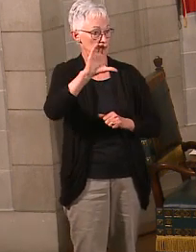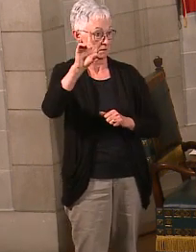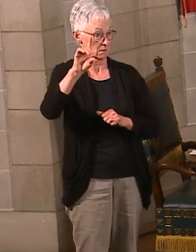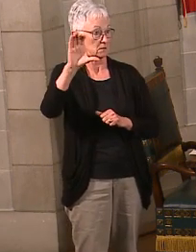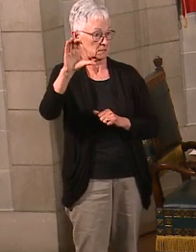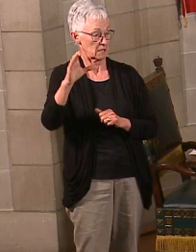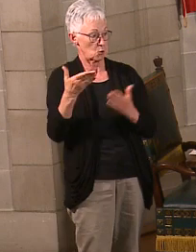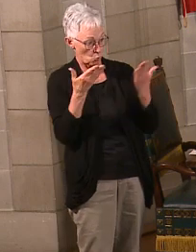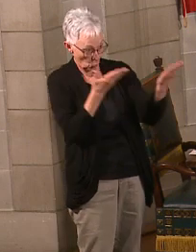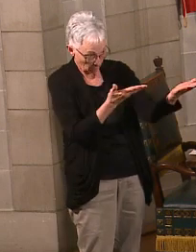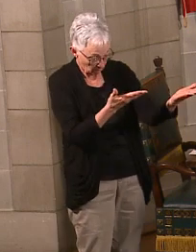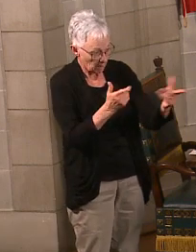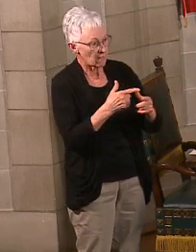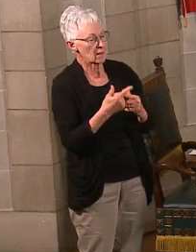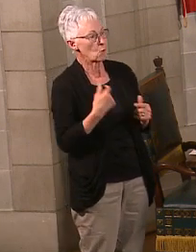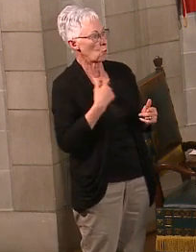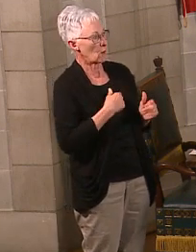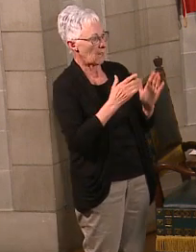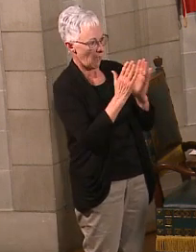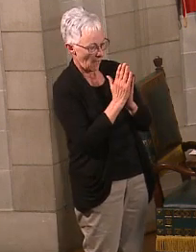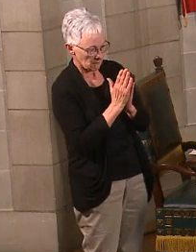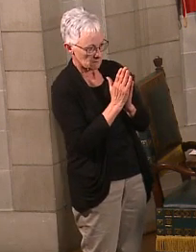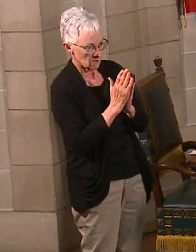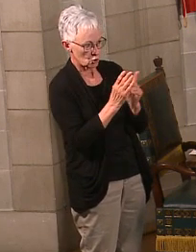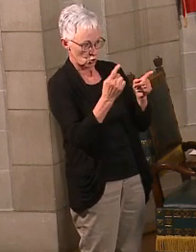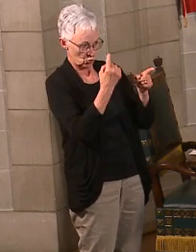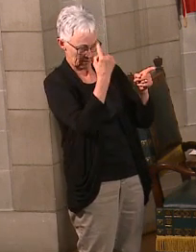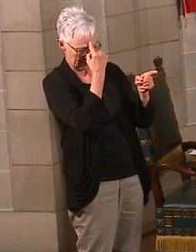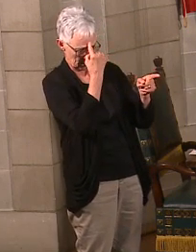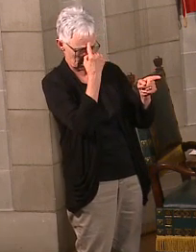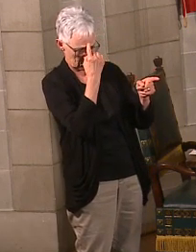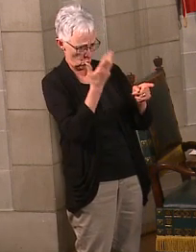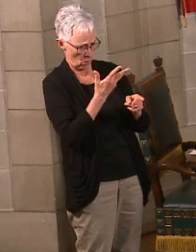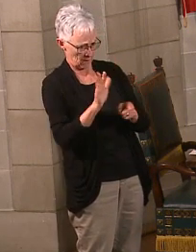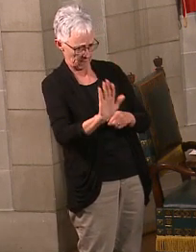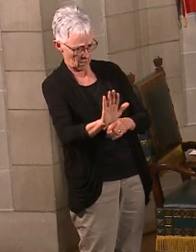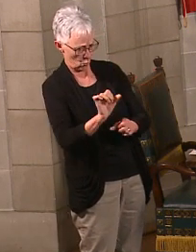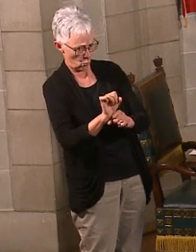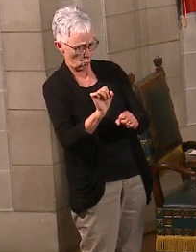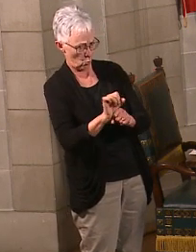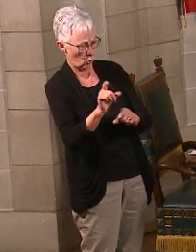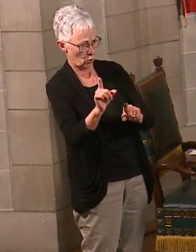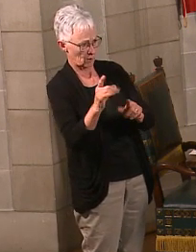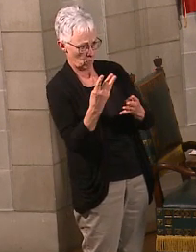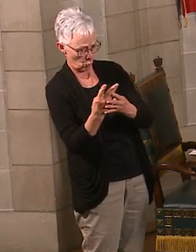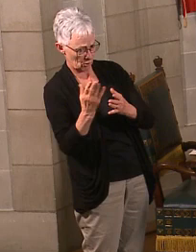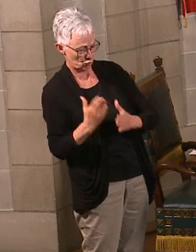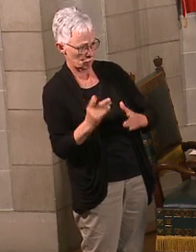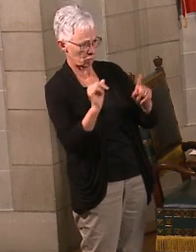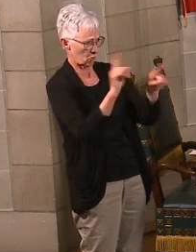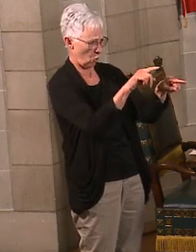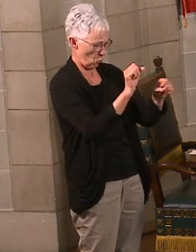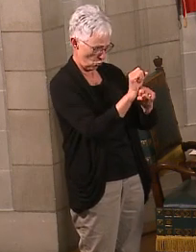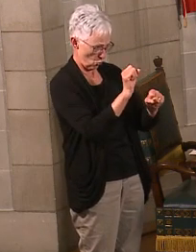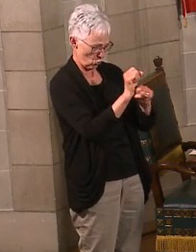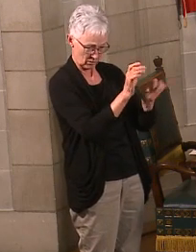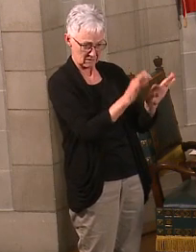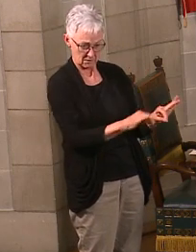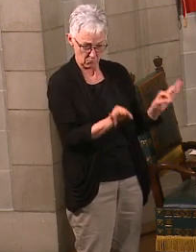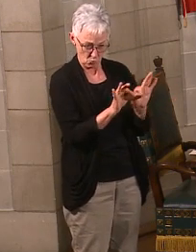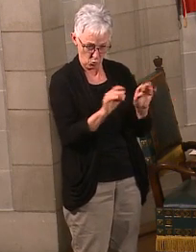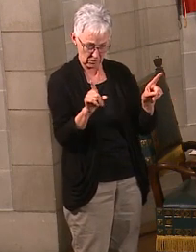then we asked the question of whether or not we thought what they were doing was essential, but at the same time, with what's been going on, there's a